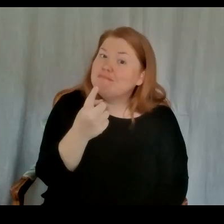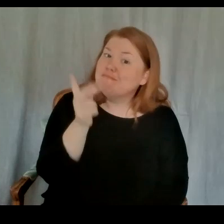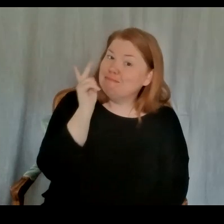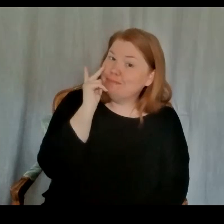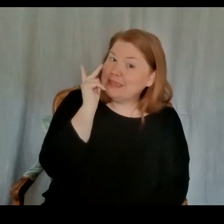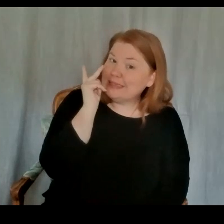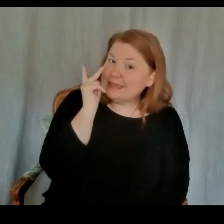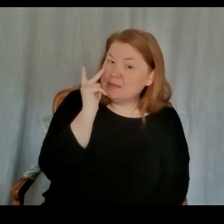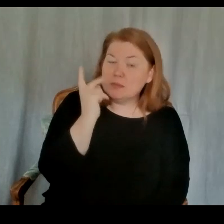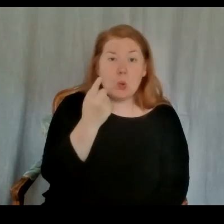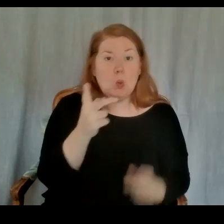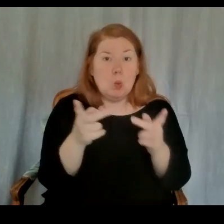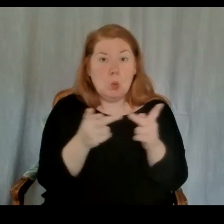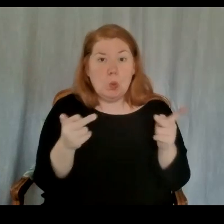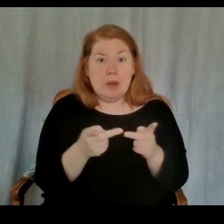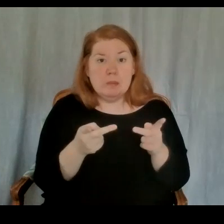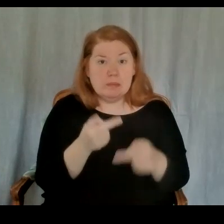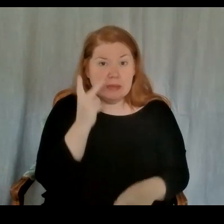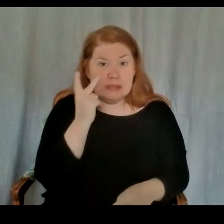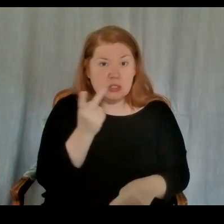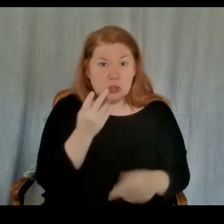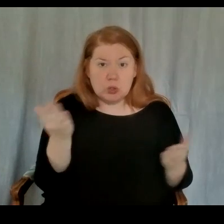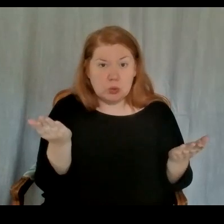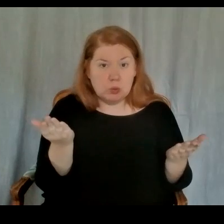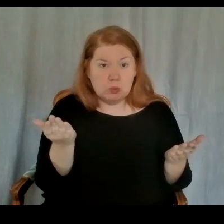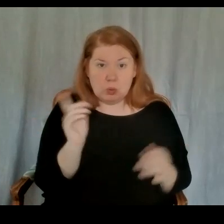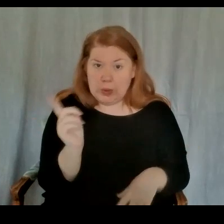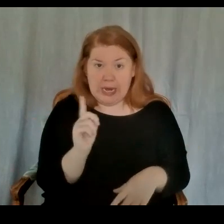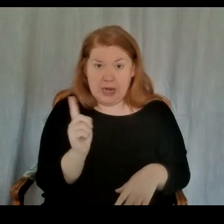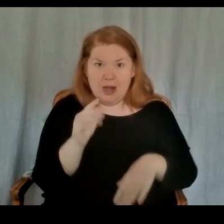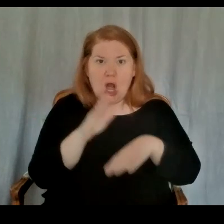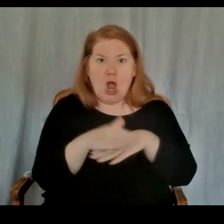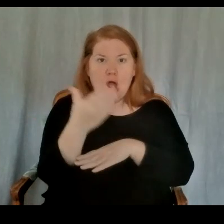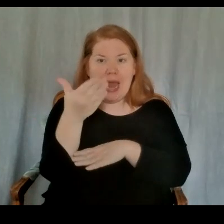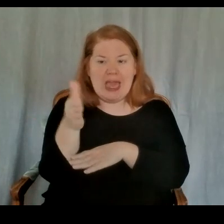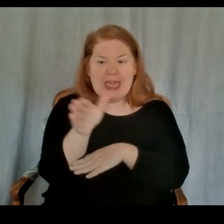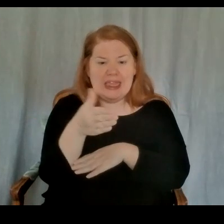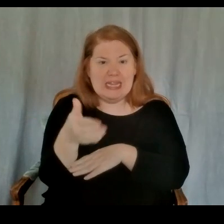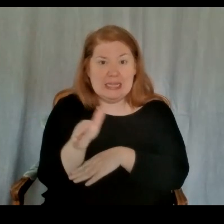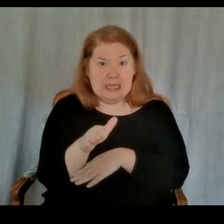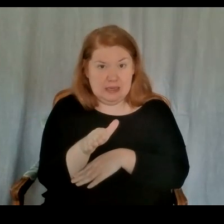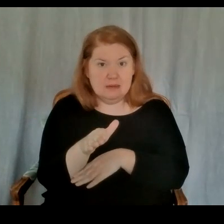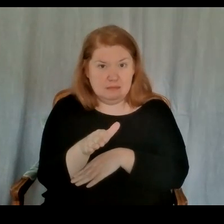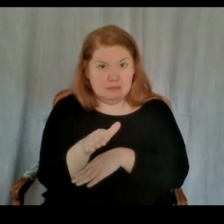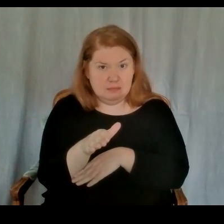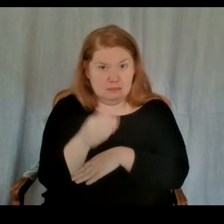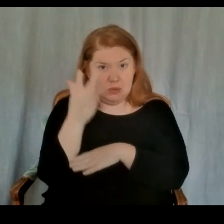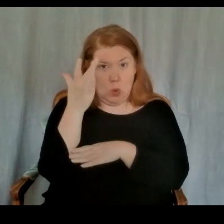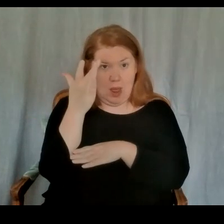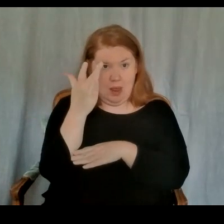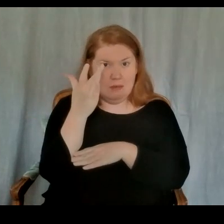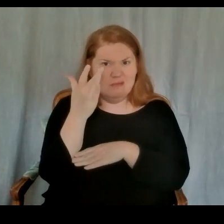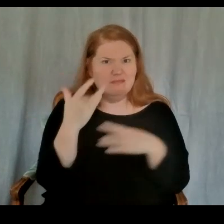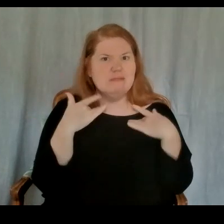One place you might want to look is on leaves. Remember how we learned ladybugs like to sit on leaves to eat their favorite food,